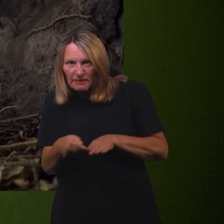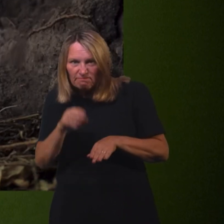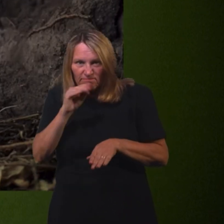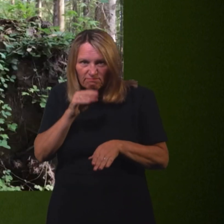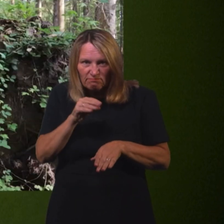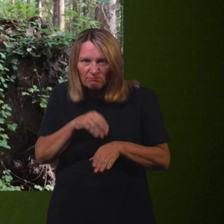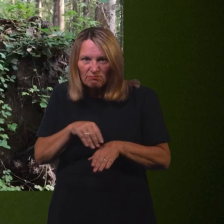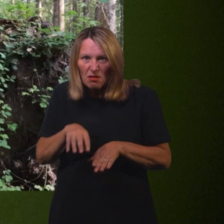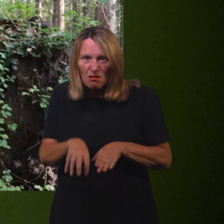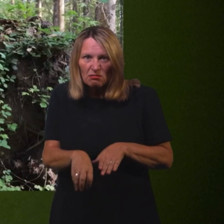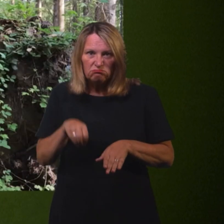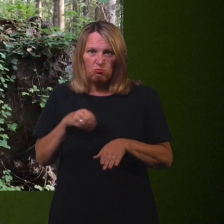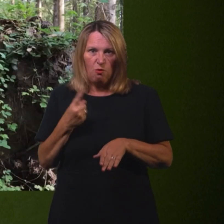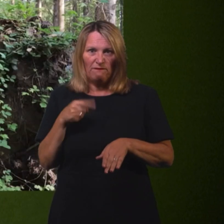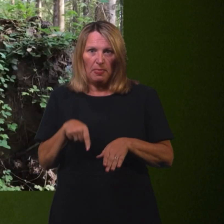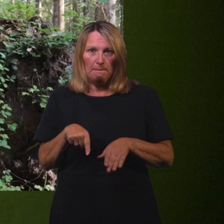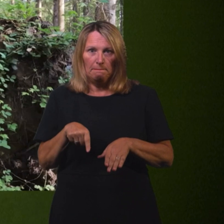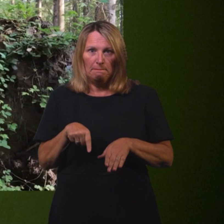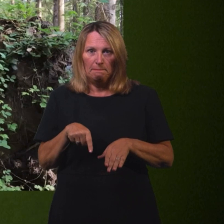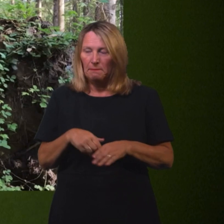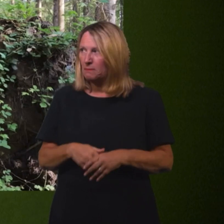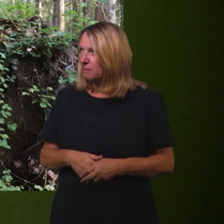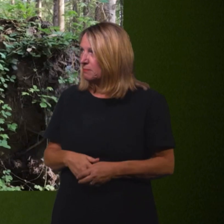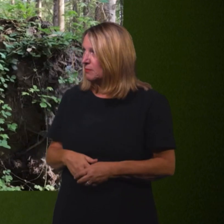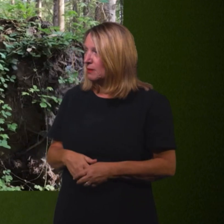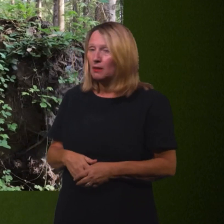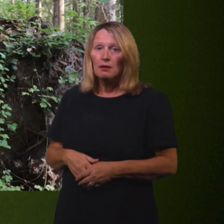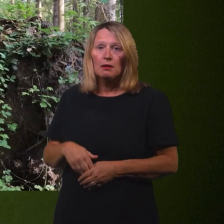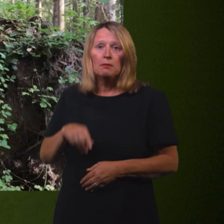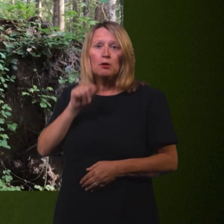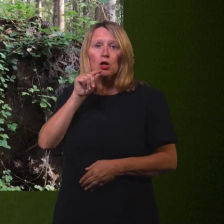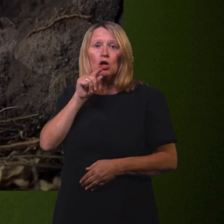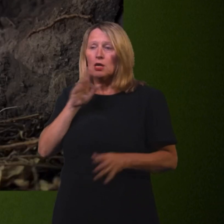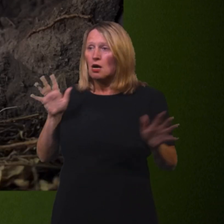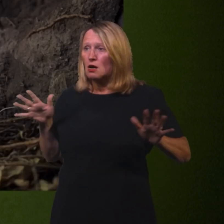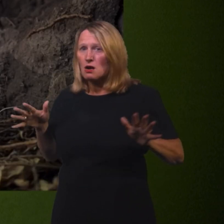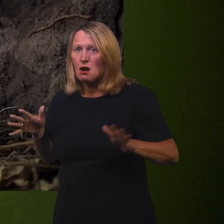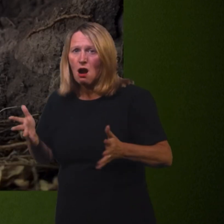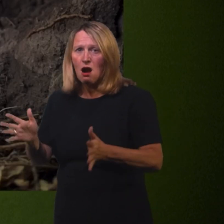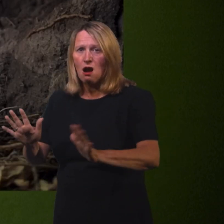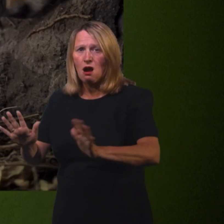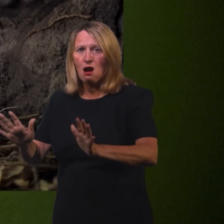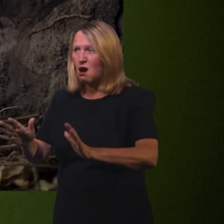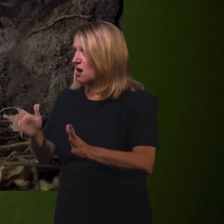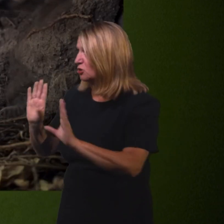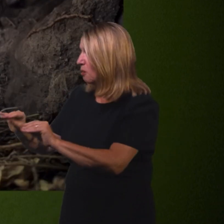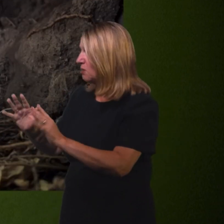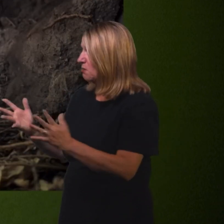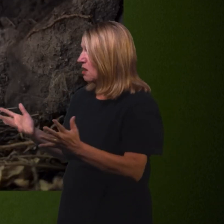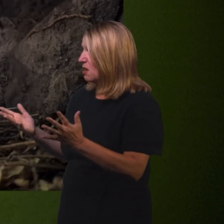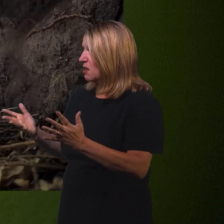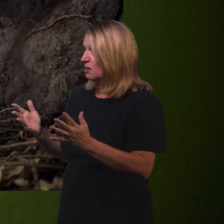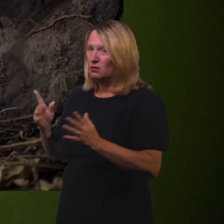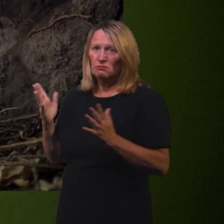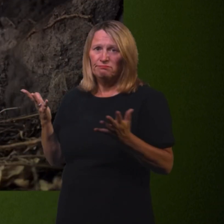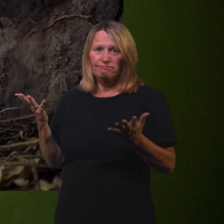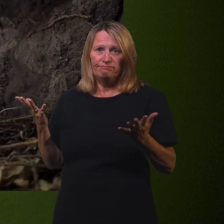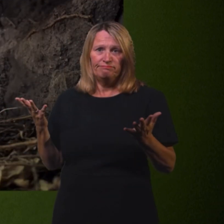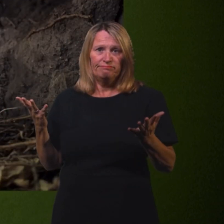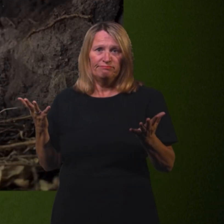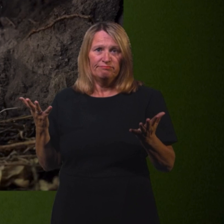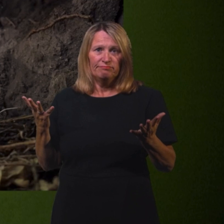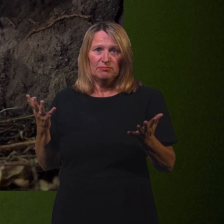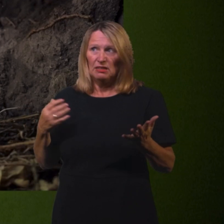easily withdraws one of them. The adults are powerless to do anything about this, to be honest with you. They're not going to risk their own